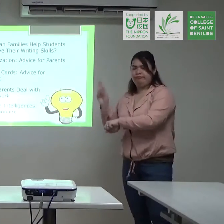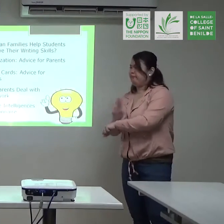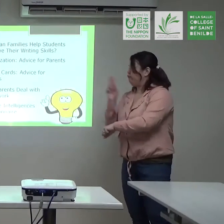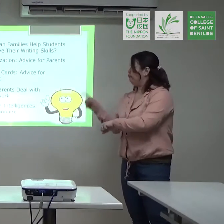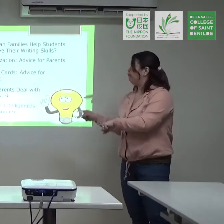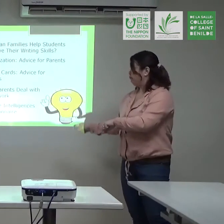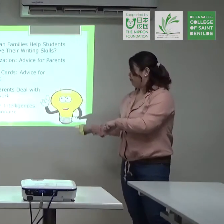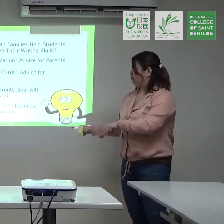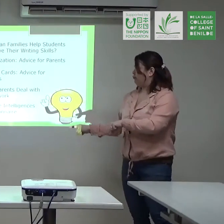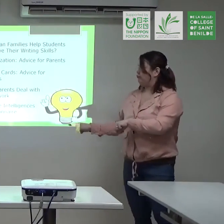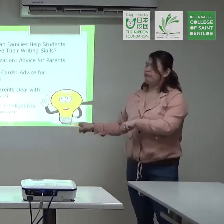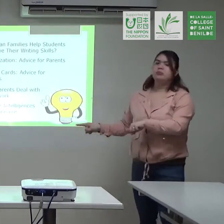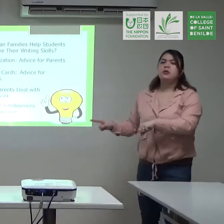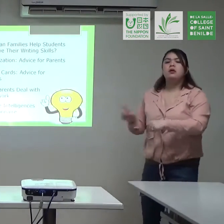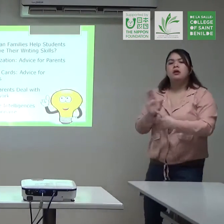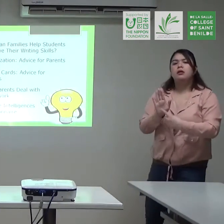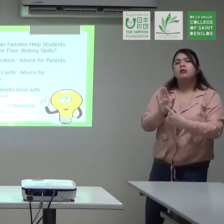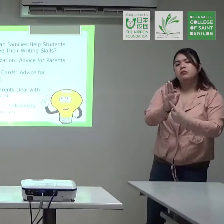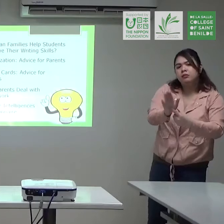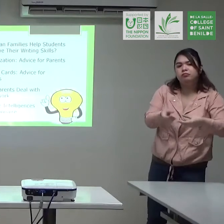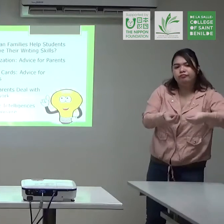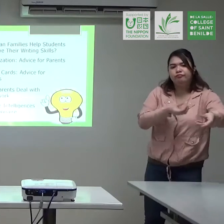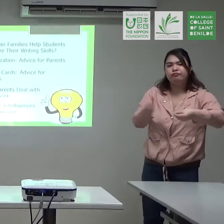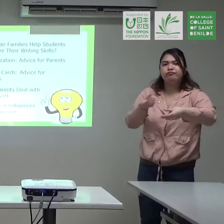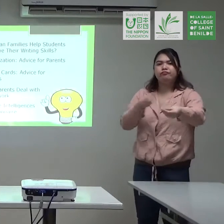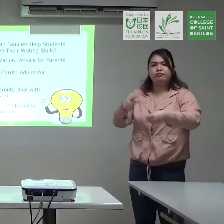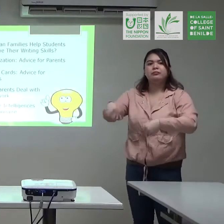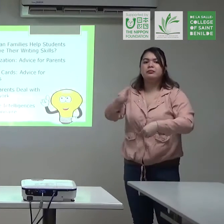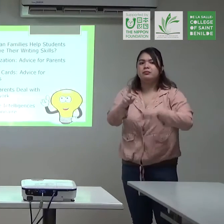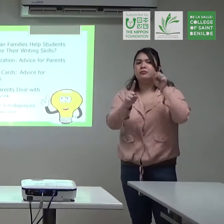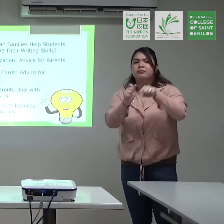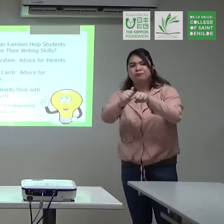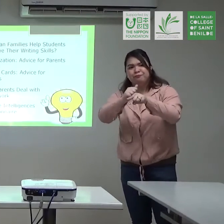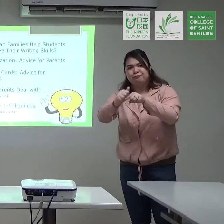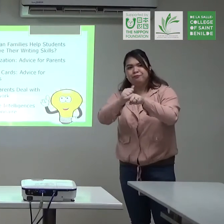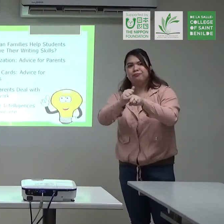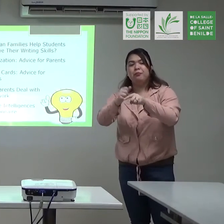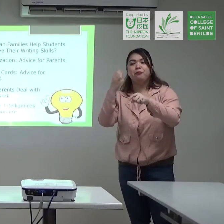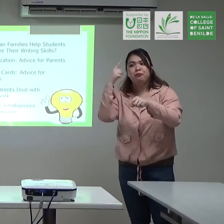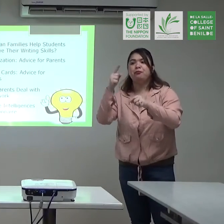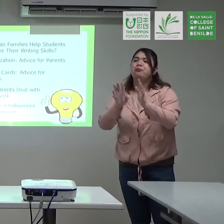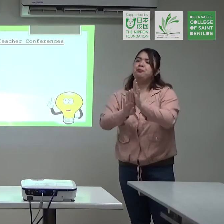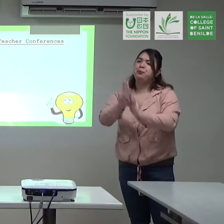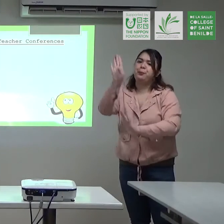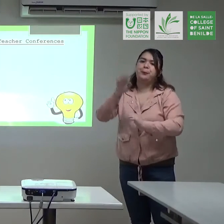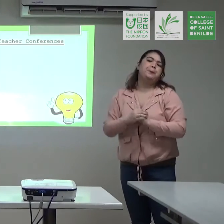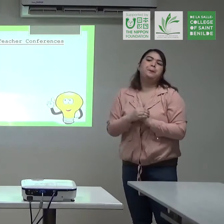the multiple intelligences are enhanced or developed.